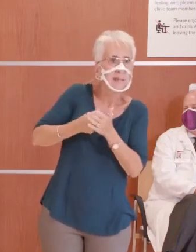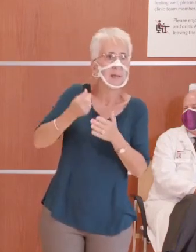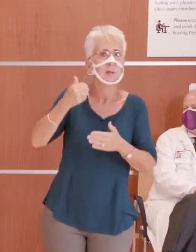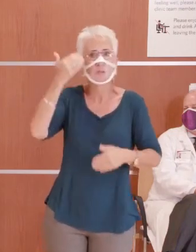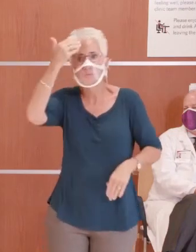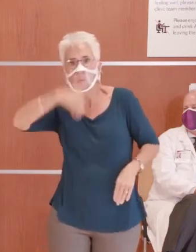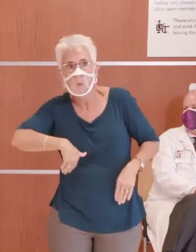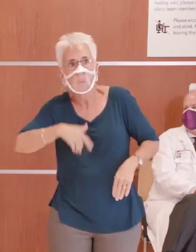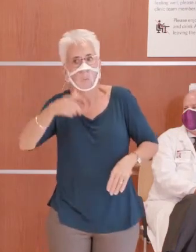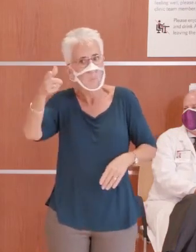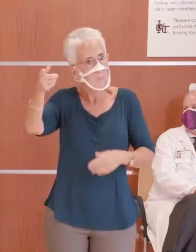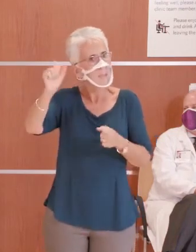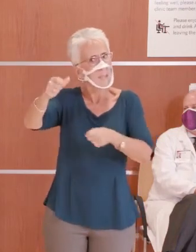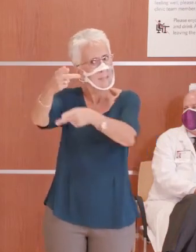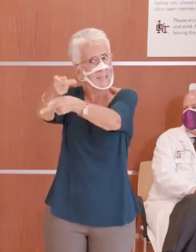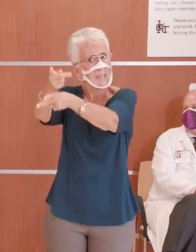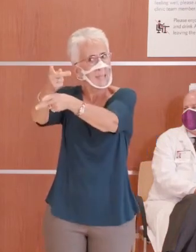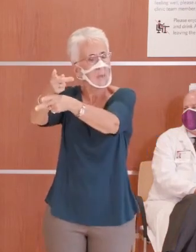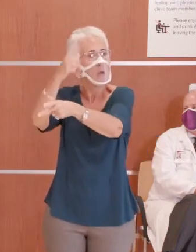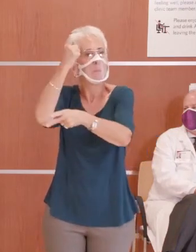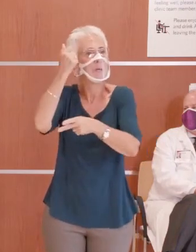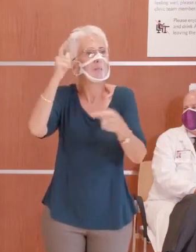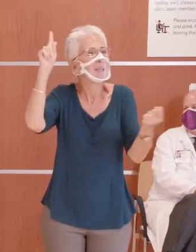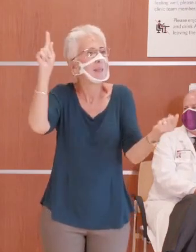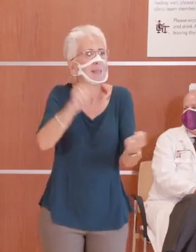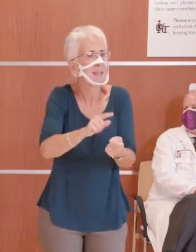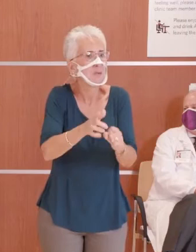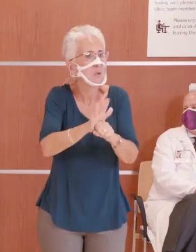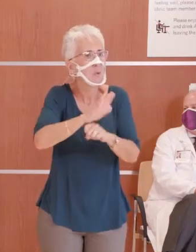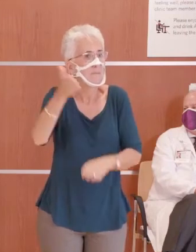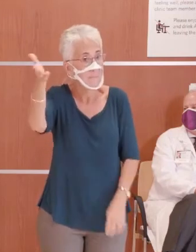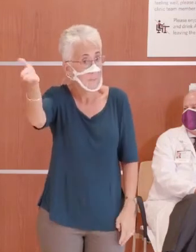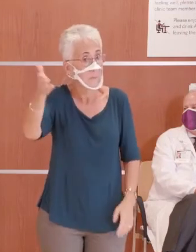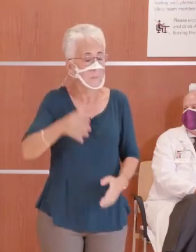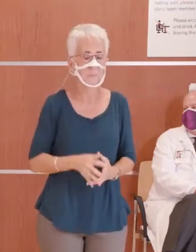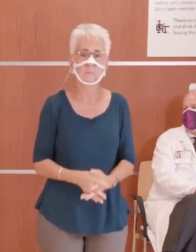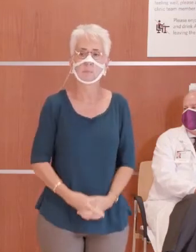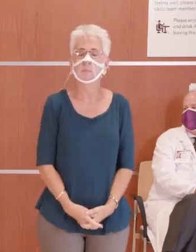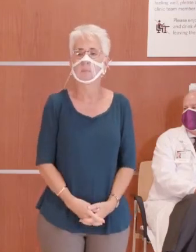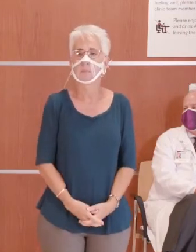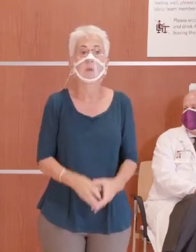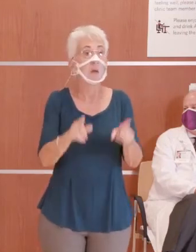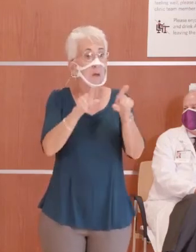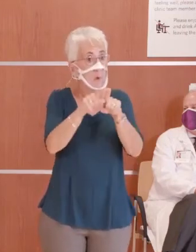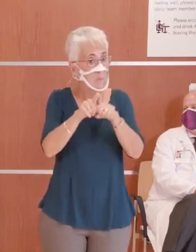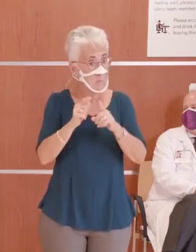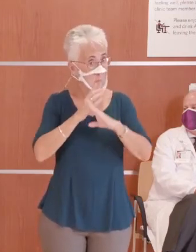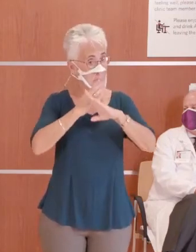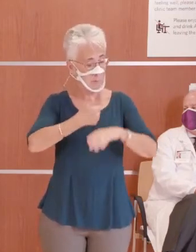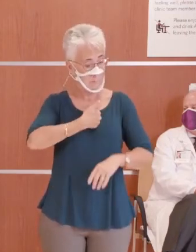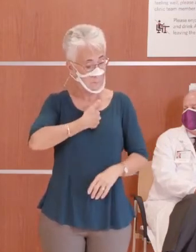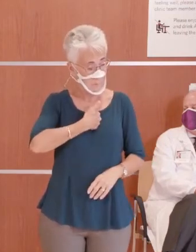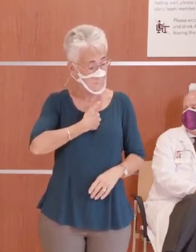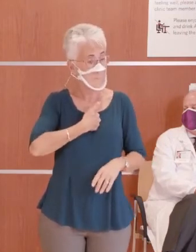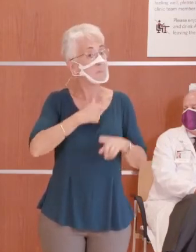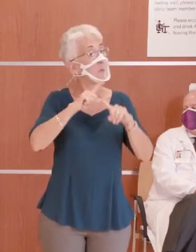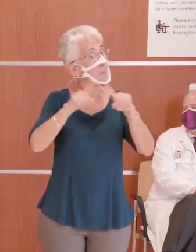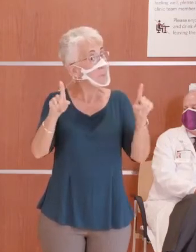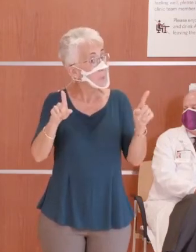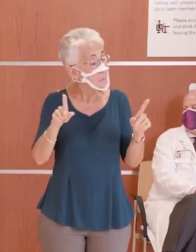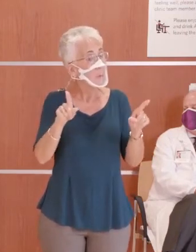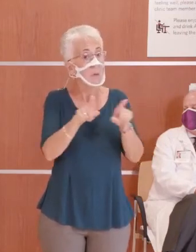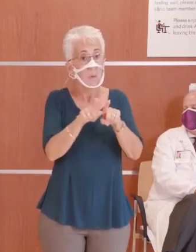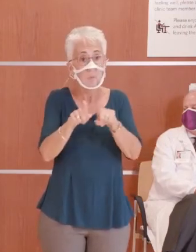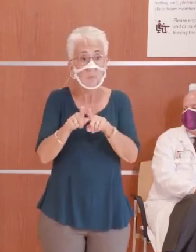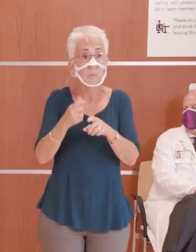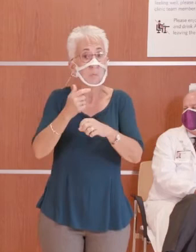and strokes, and by expanding their capacity. You also are not only protecting yourself and your loved ones, but you're